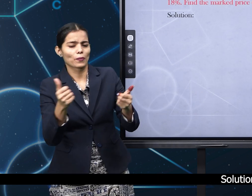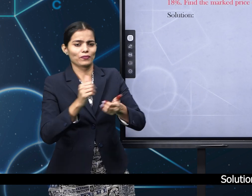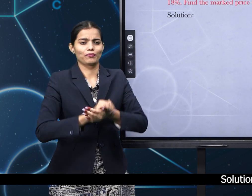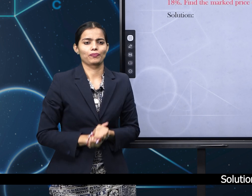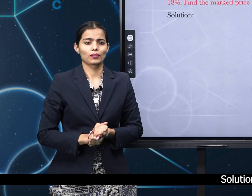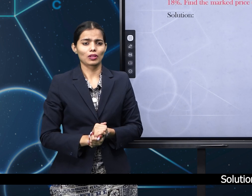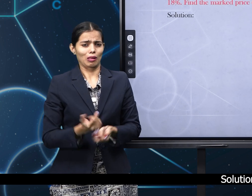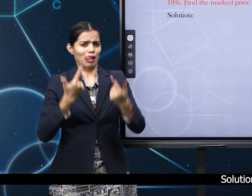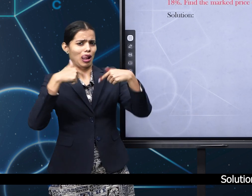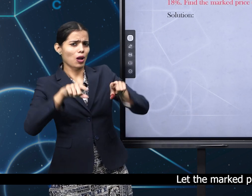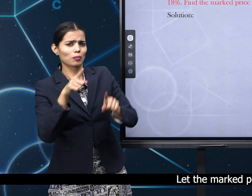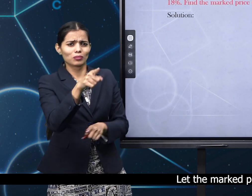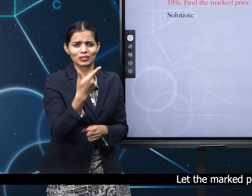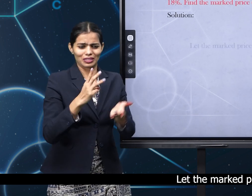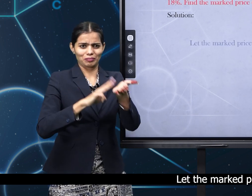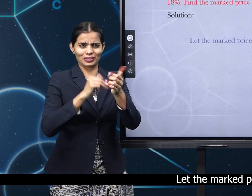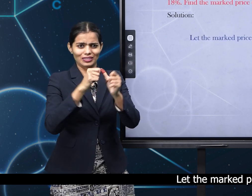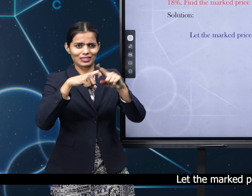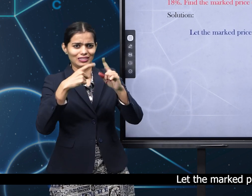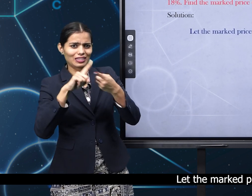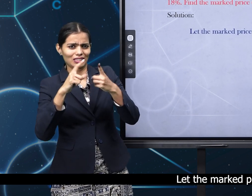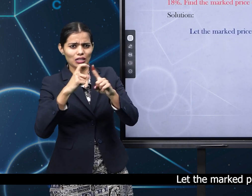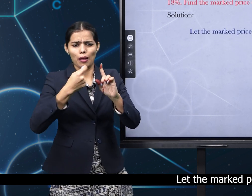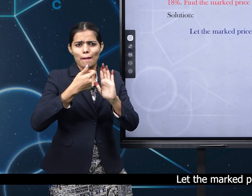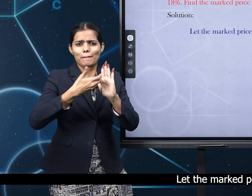Solution, let the marked price be rupees x.